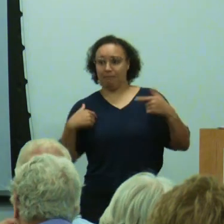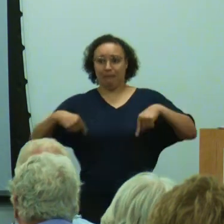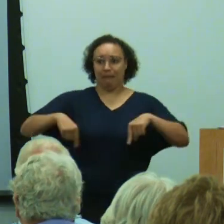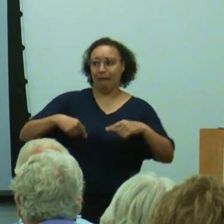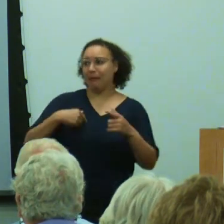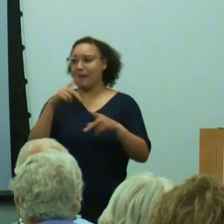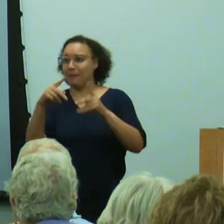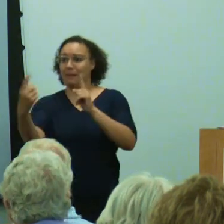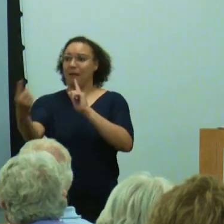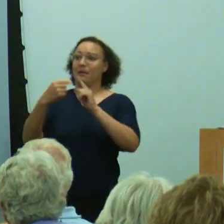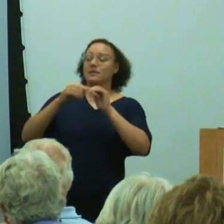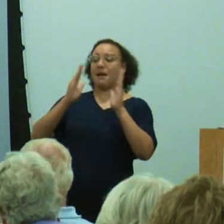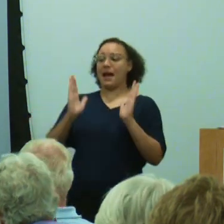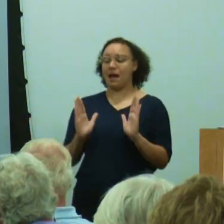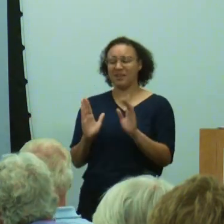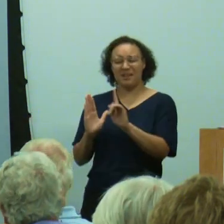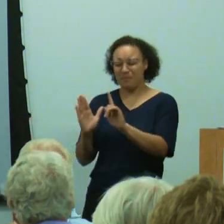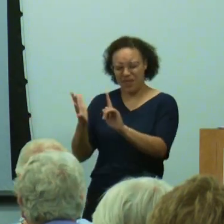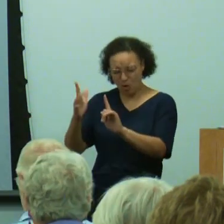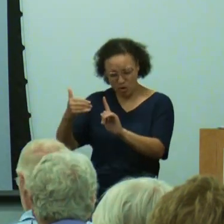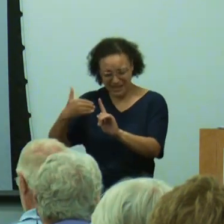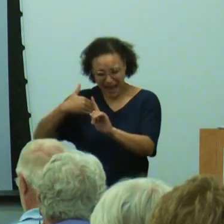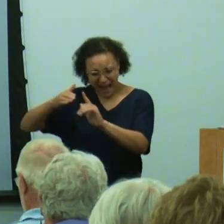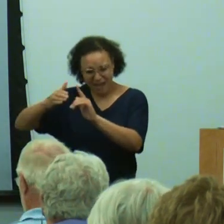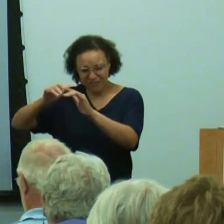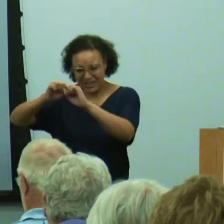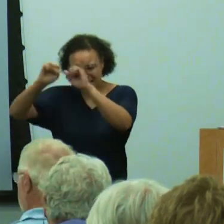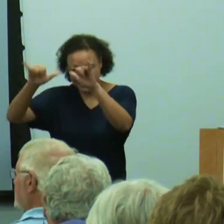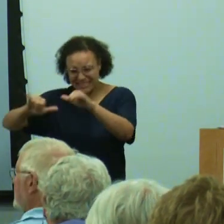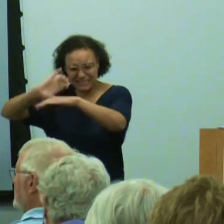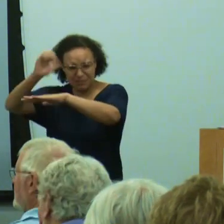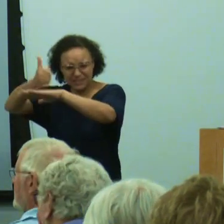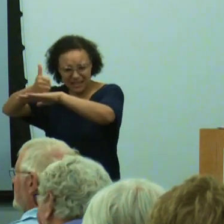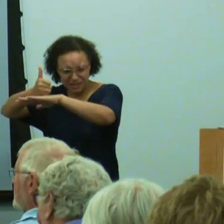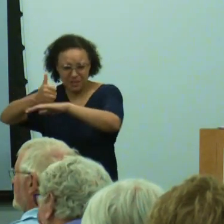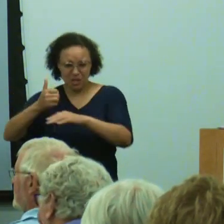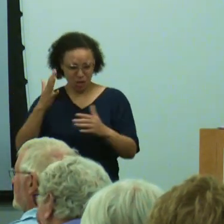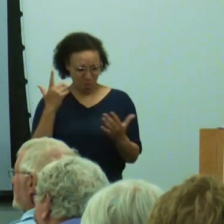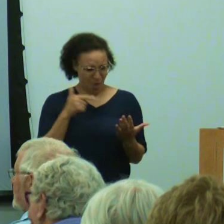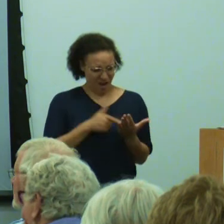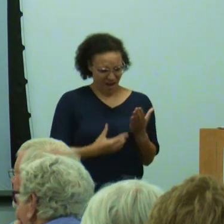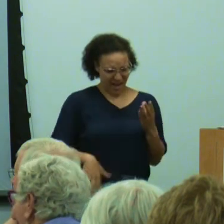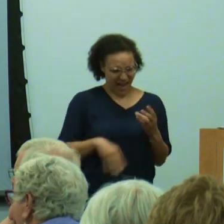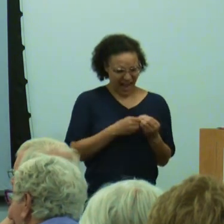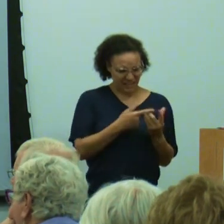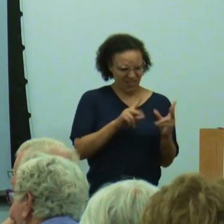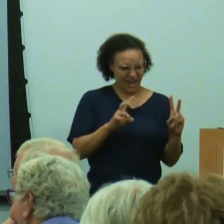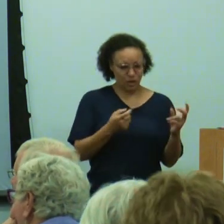place, then why the issue? It's a dog whistle.